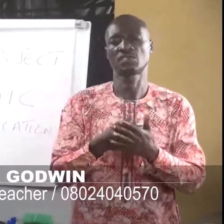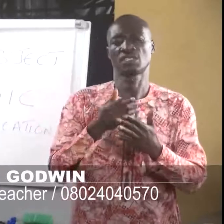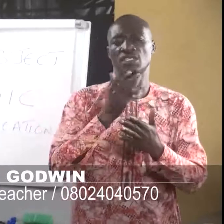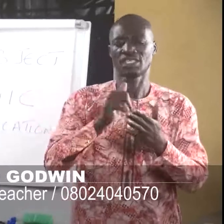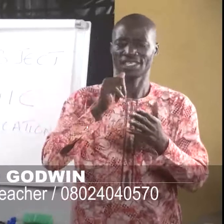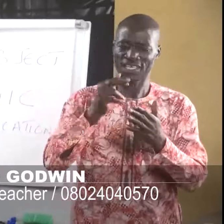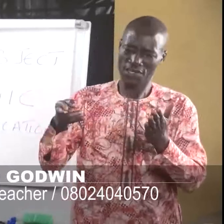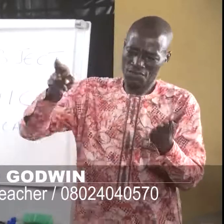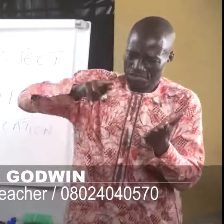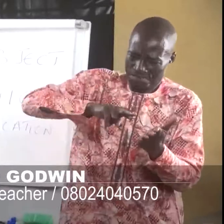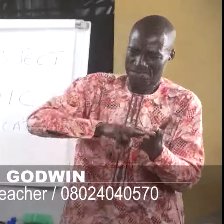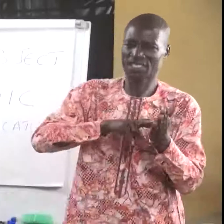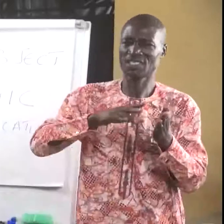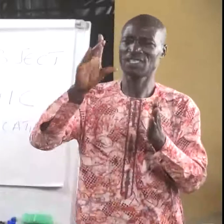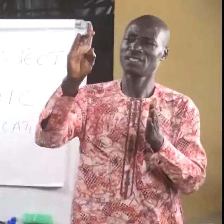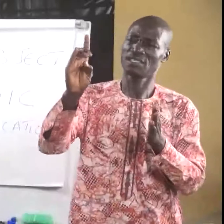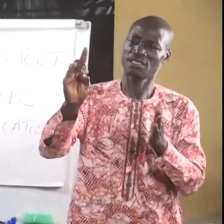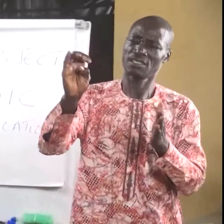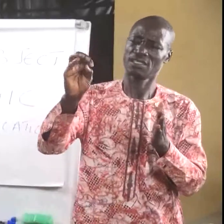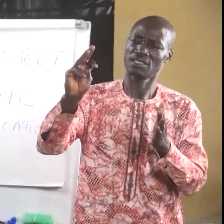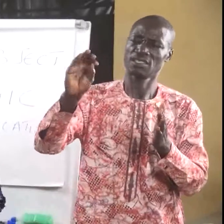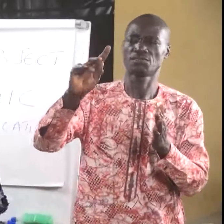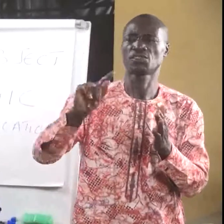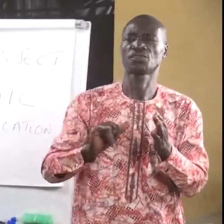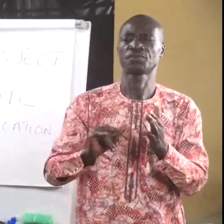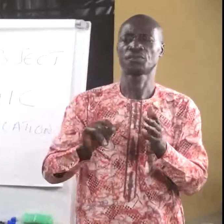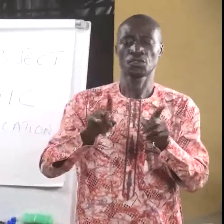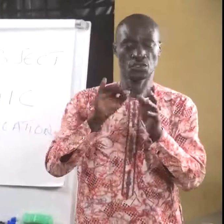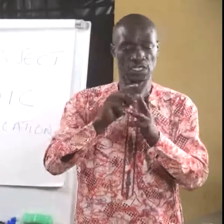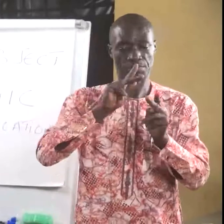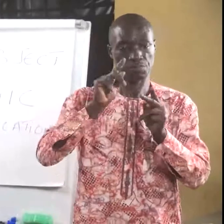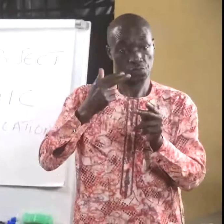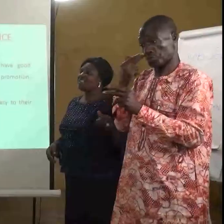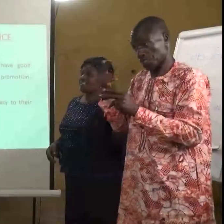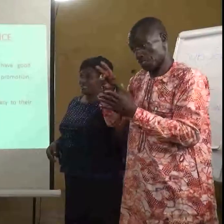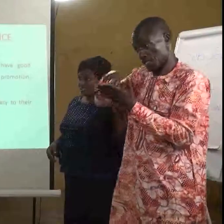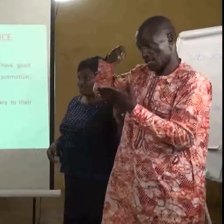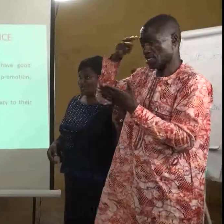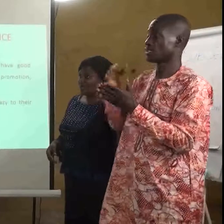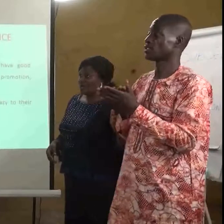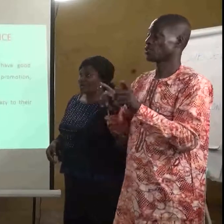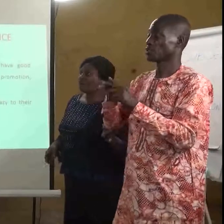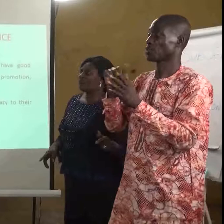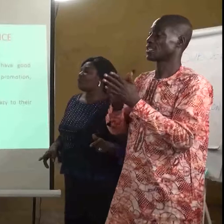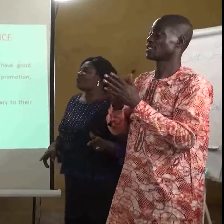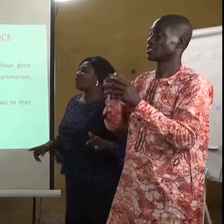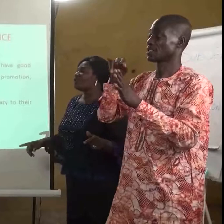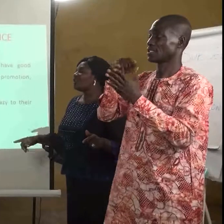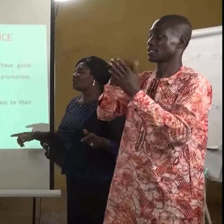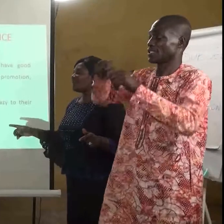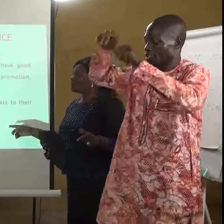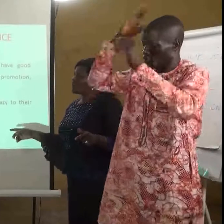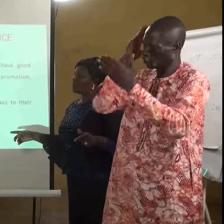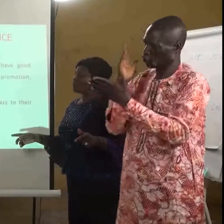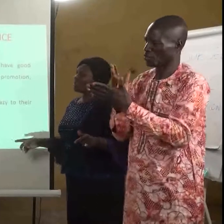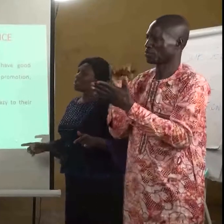my cadre, you find out that even if another person is having the intention of following